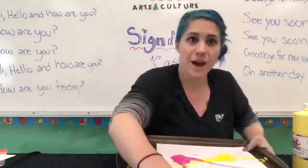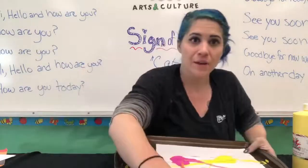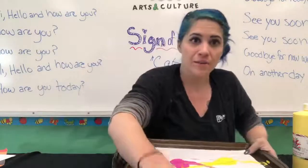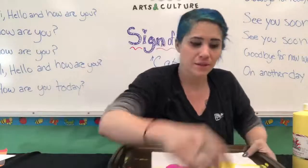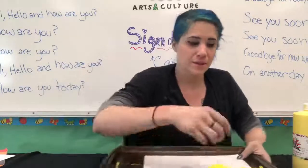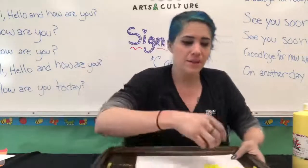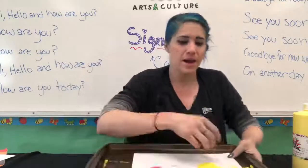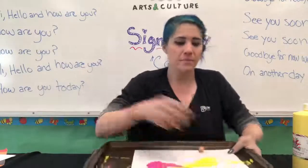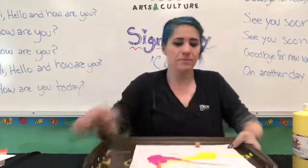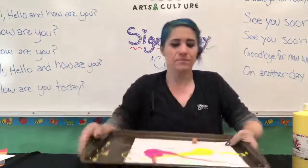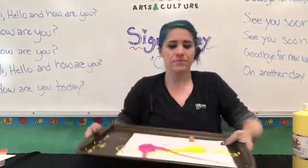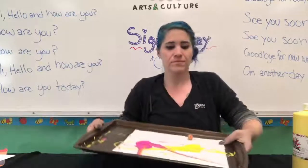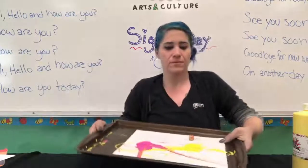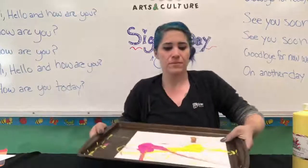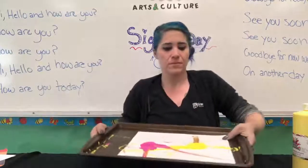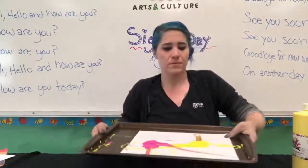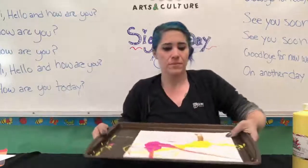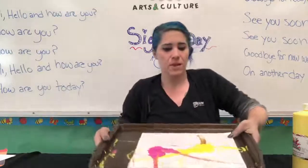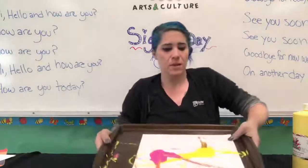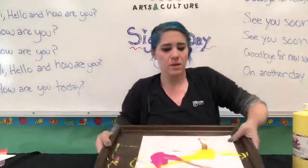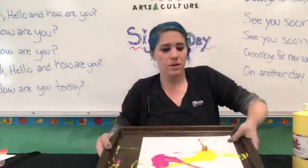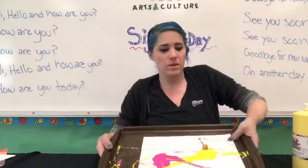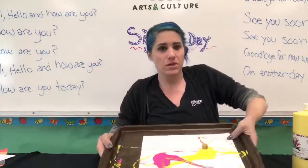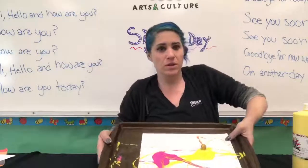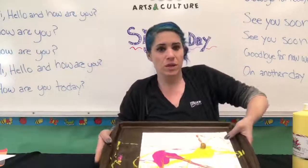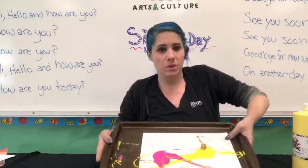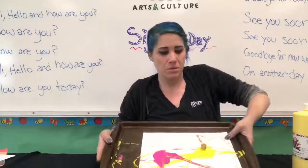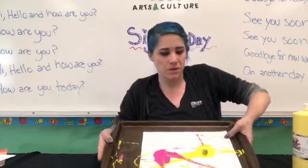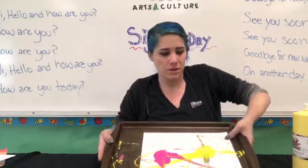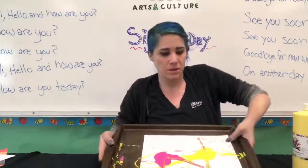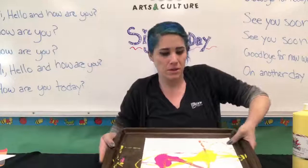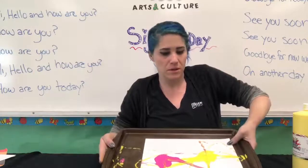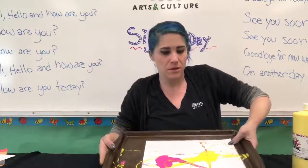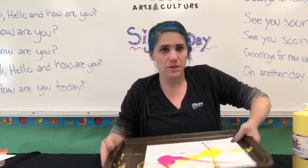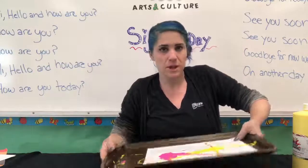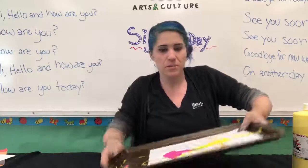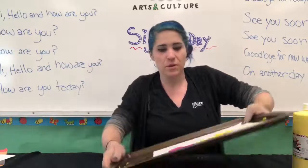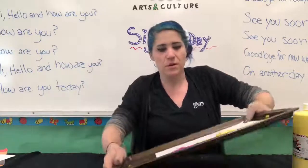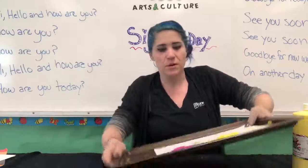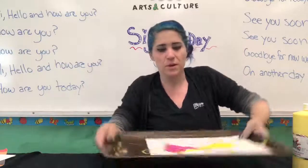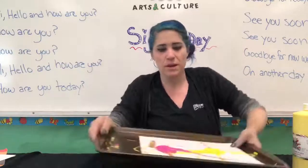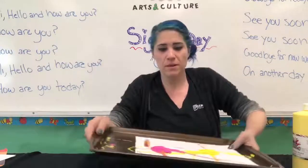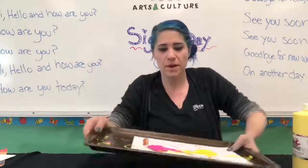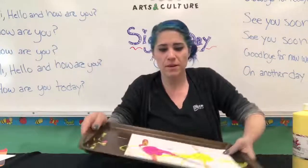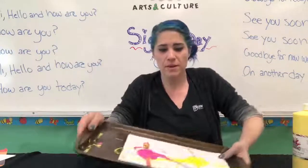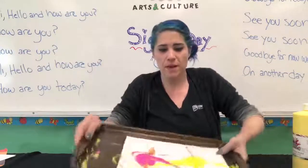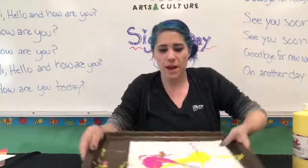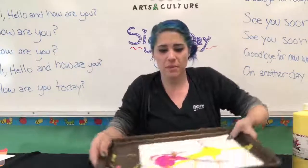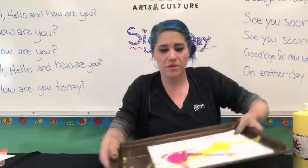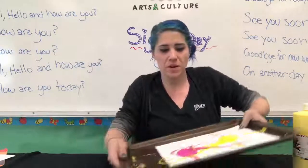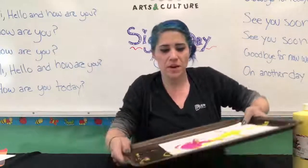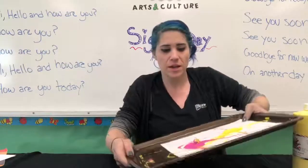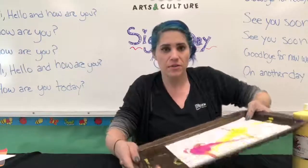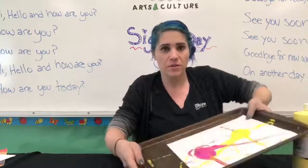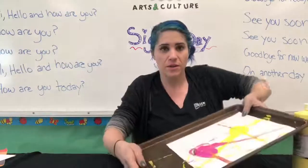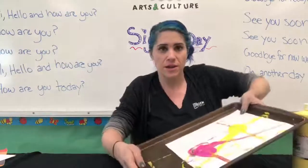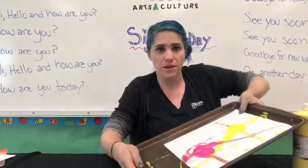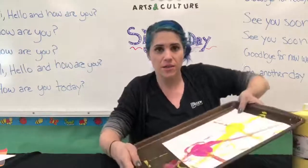around. Do you see that? You wanna make sure that your marble doesn't escape your cooking pan. I'm just turning it so you can kind of see